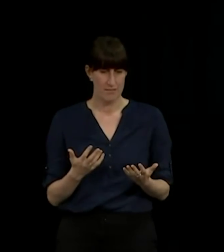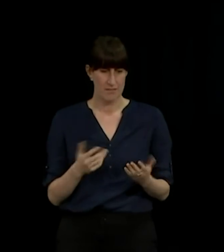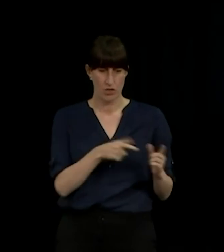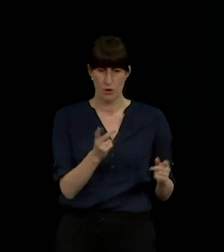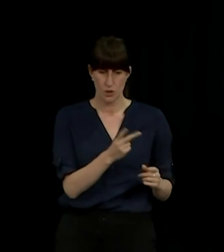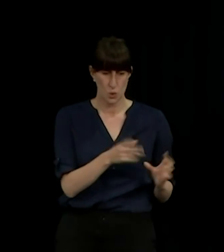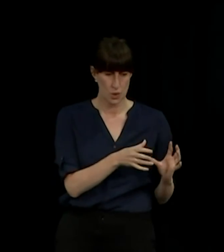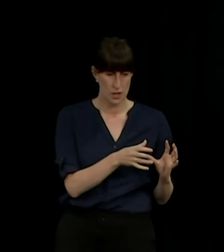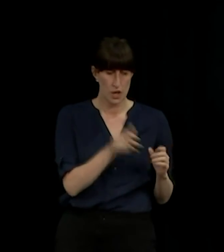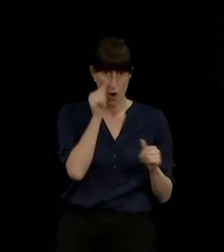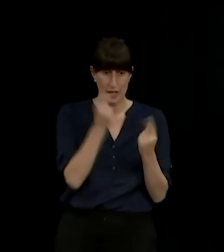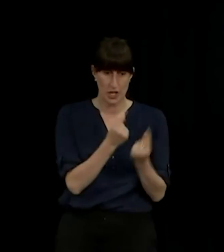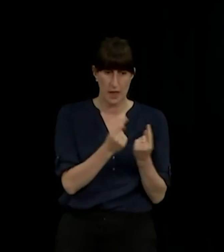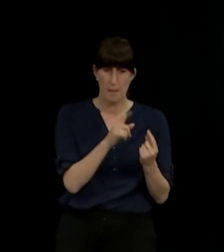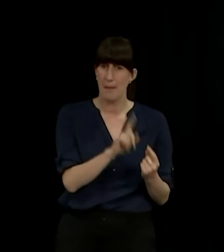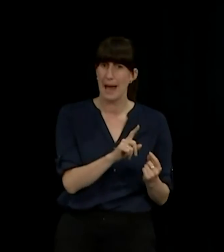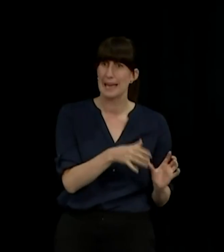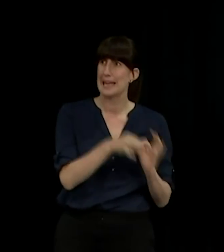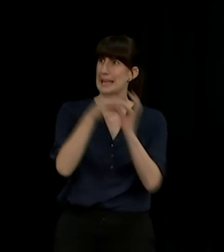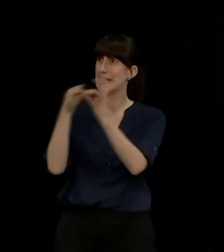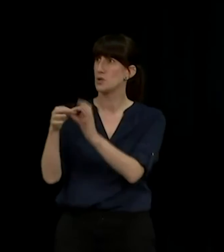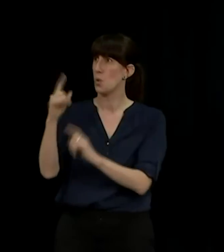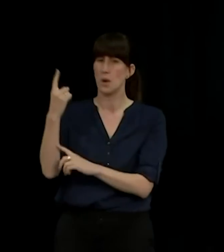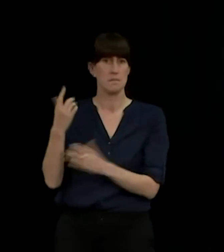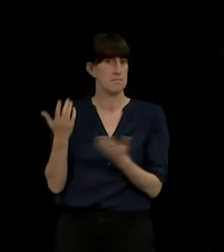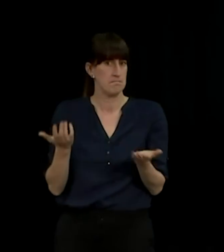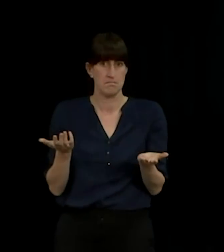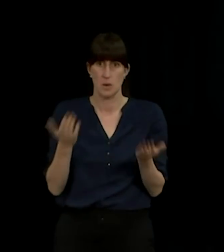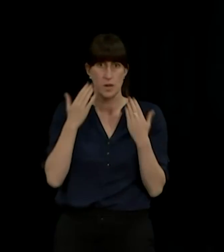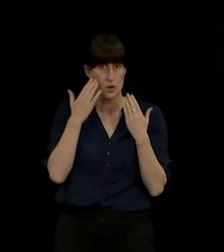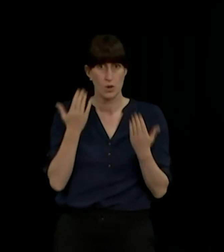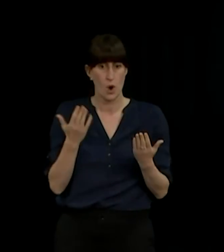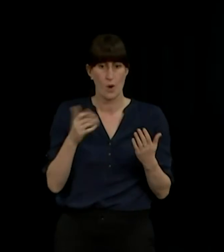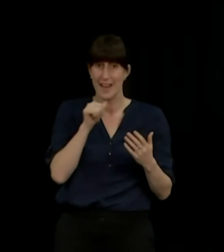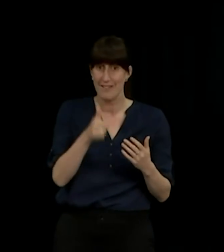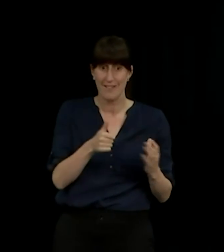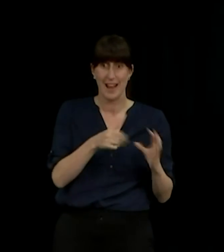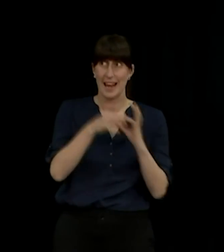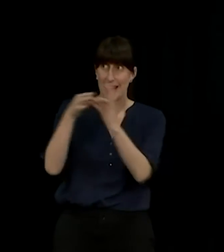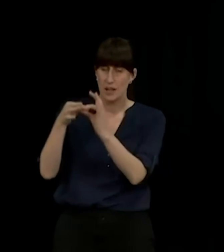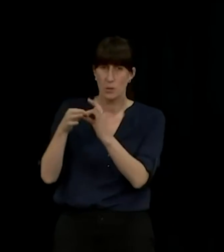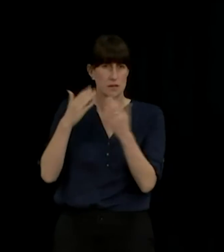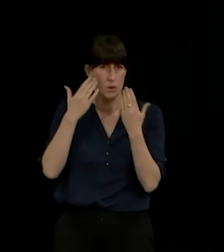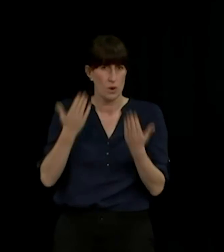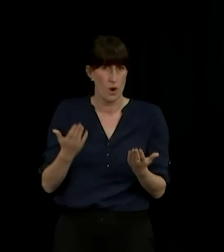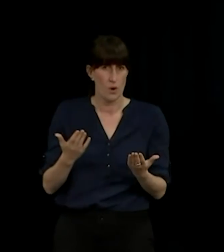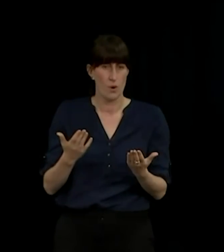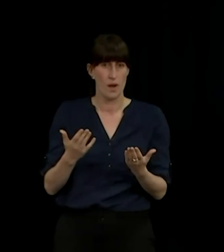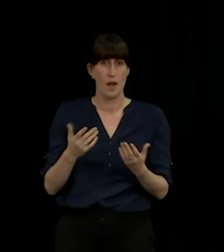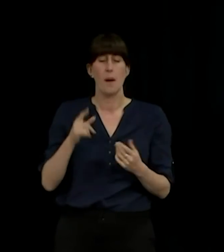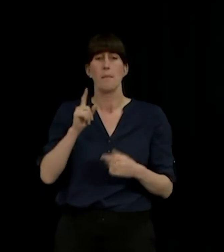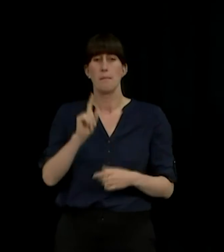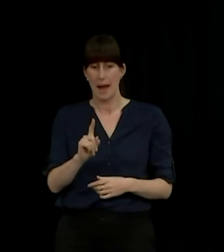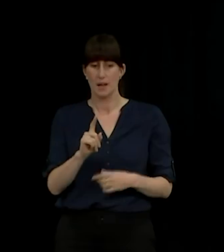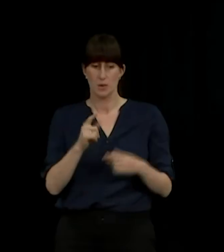obvious link between these 2 cases and the Auckland outbreak, and we would expect that both the interviews of the cases and the whole genome sequencing,